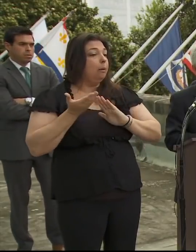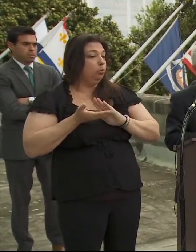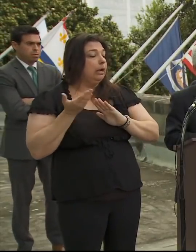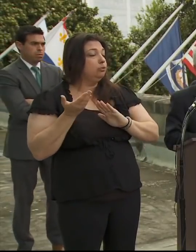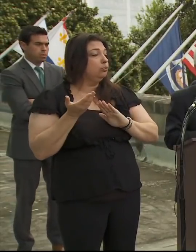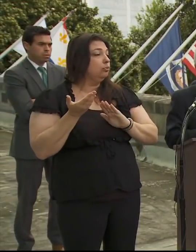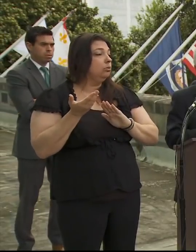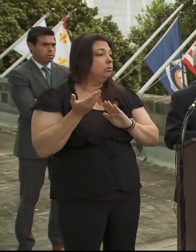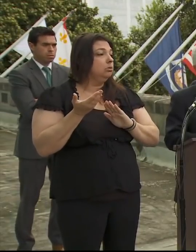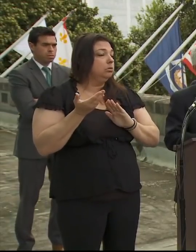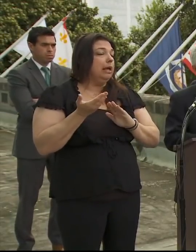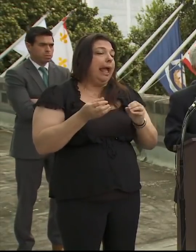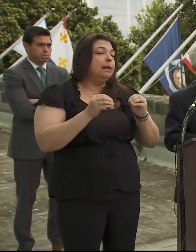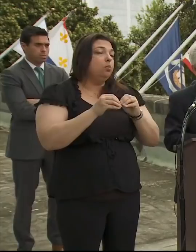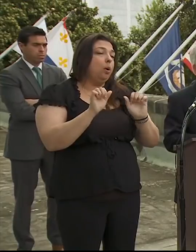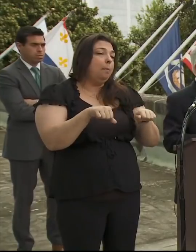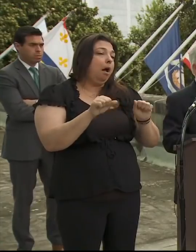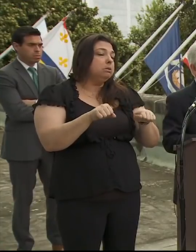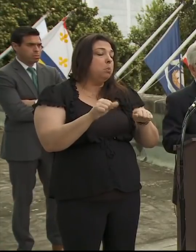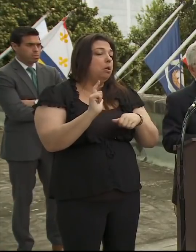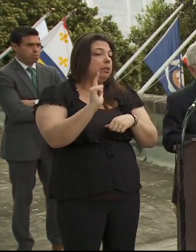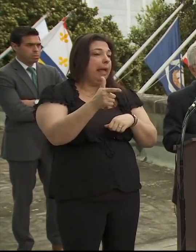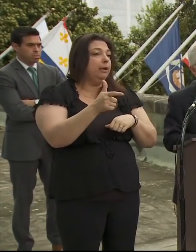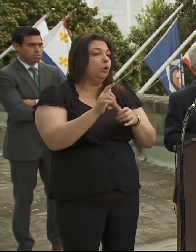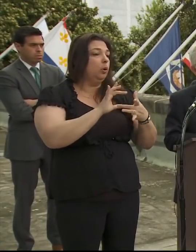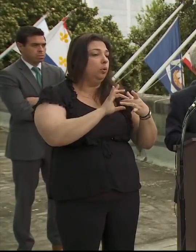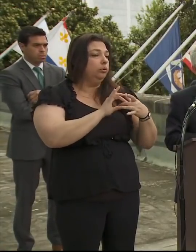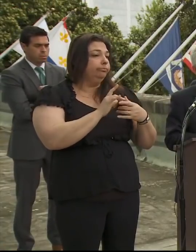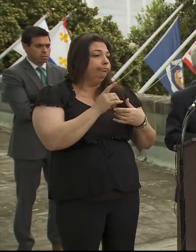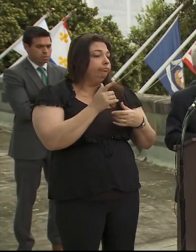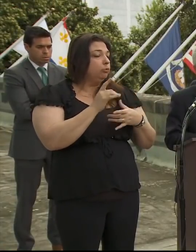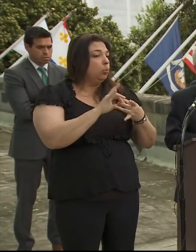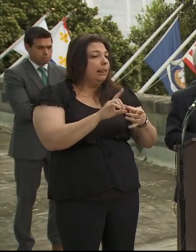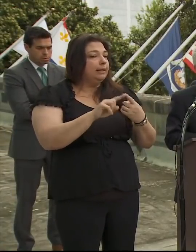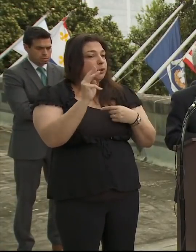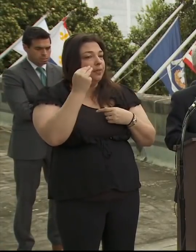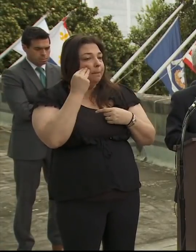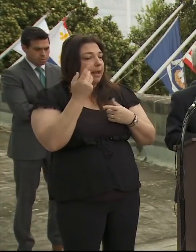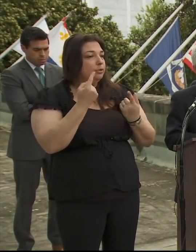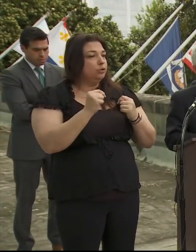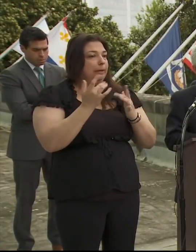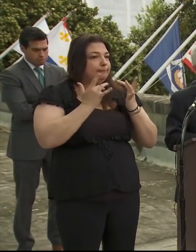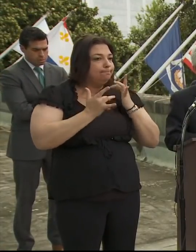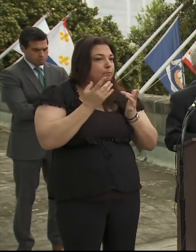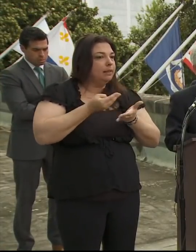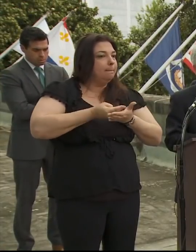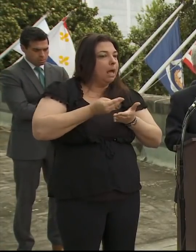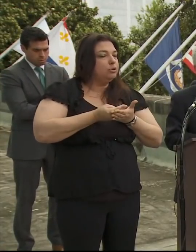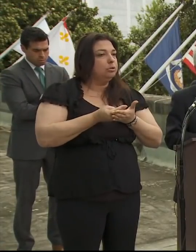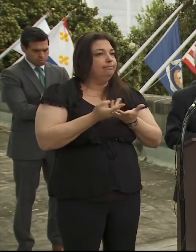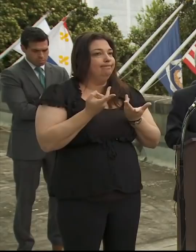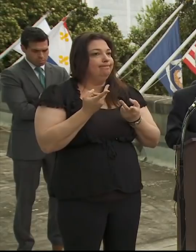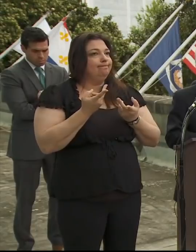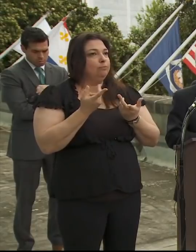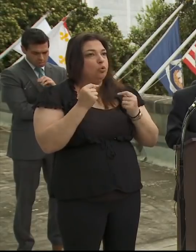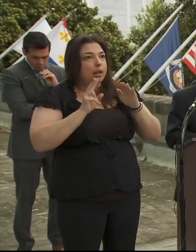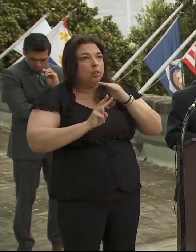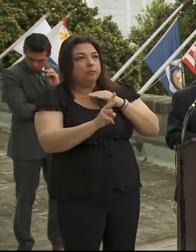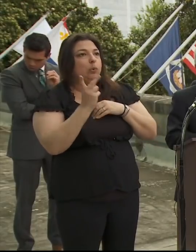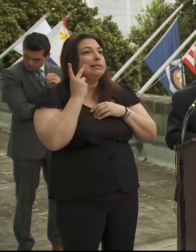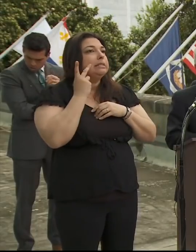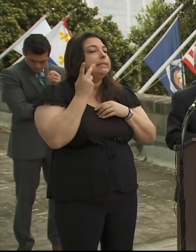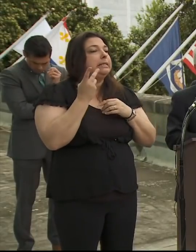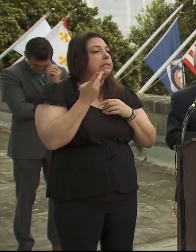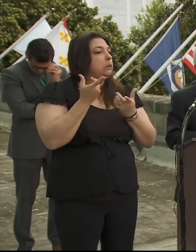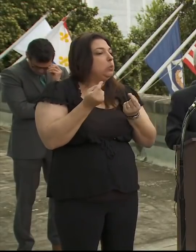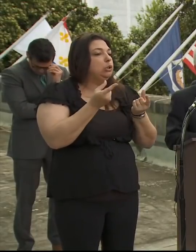and more to come likely as we have to do what the mayor's going to have to do and to tighten the budget and to look forward to see where we're going to have